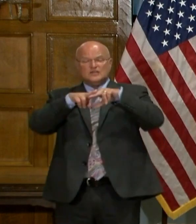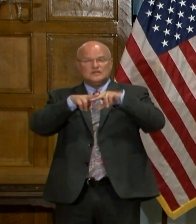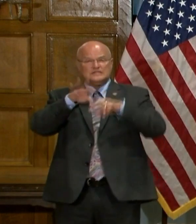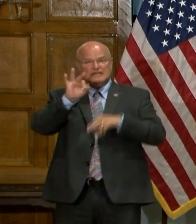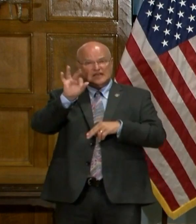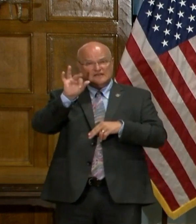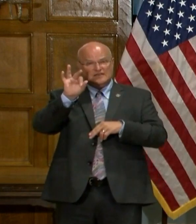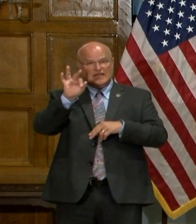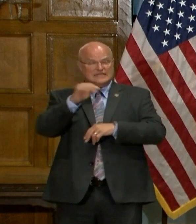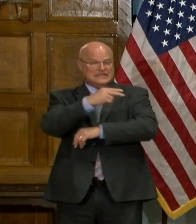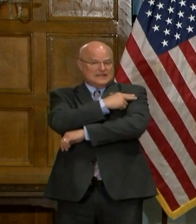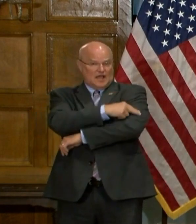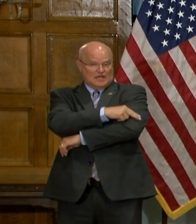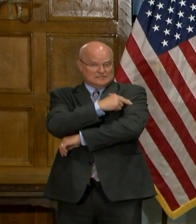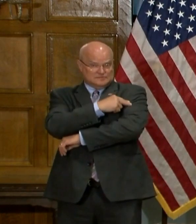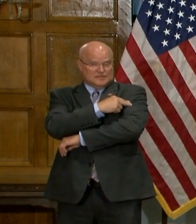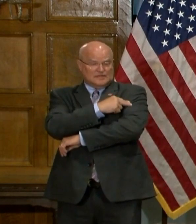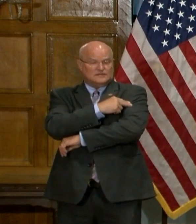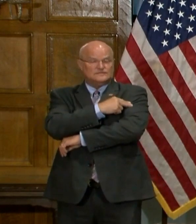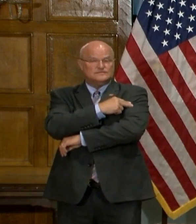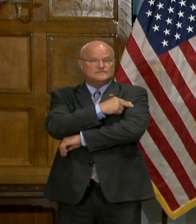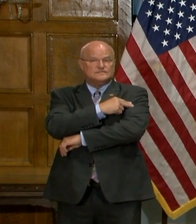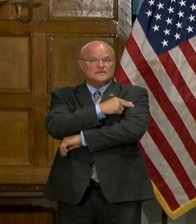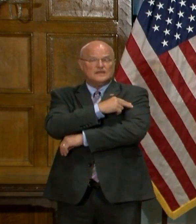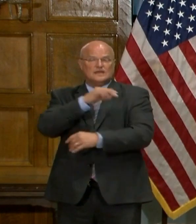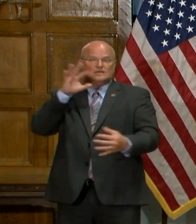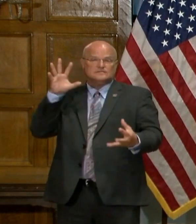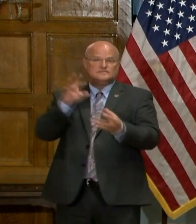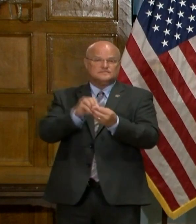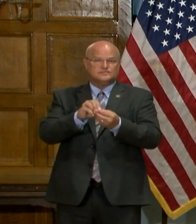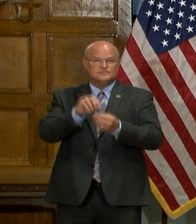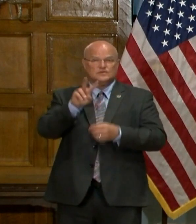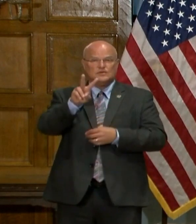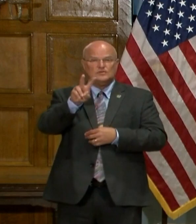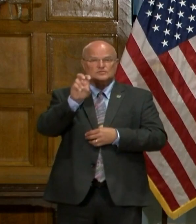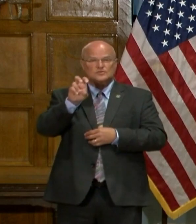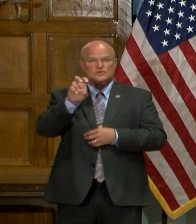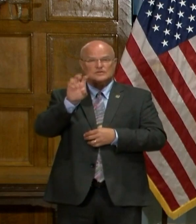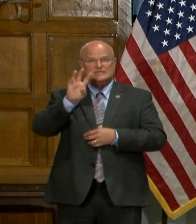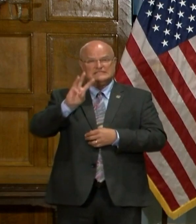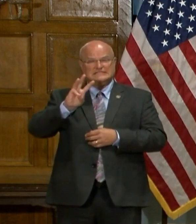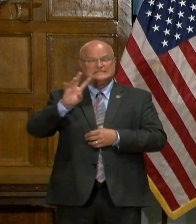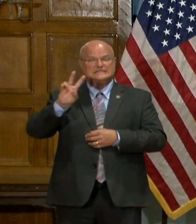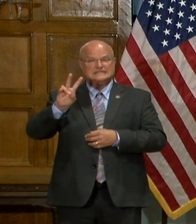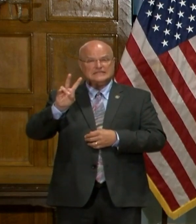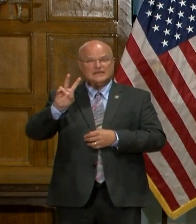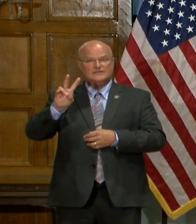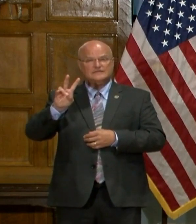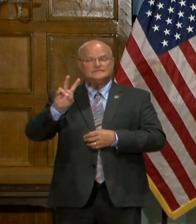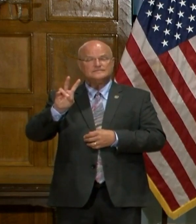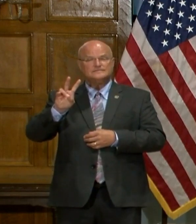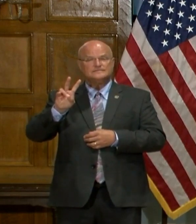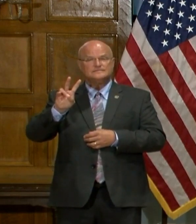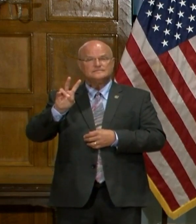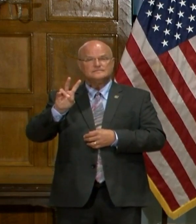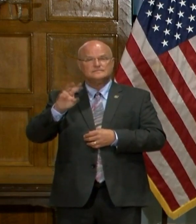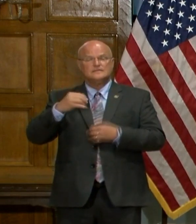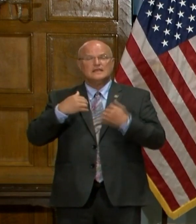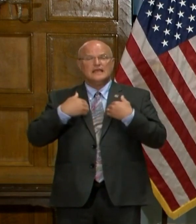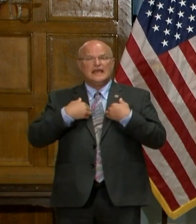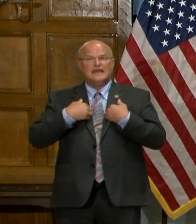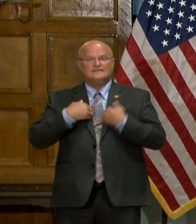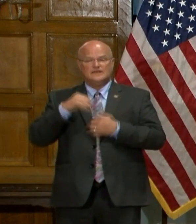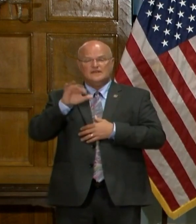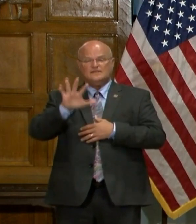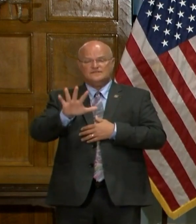19 additional hospitalizations to bring us to 267. We have